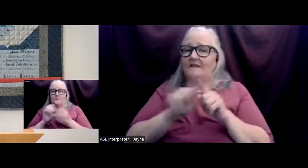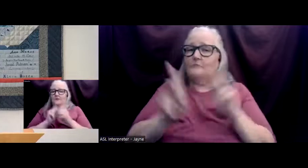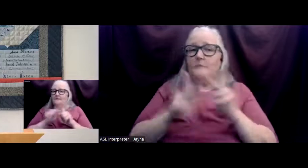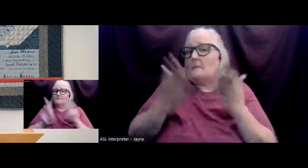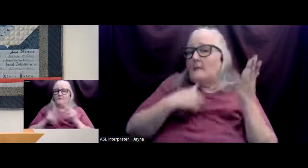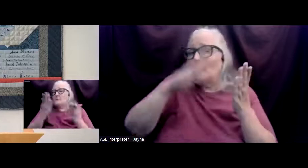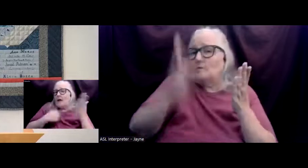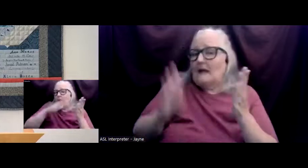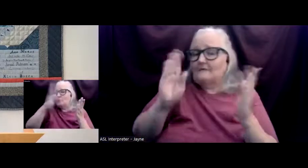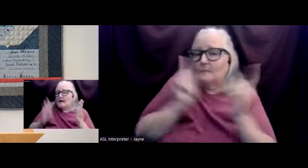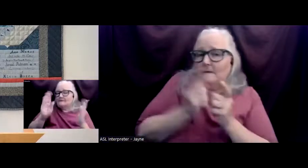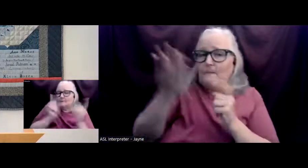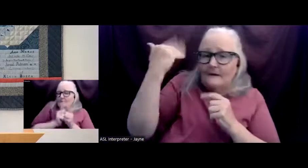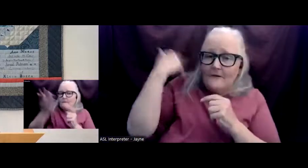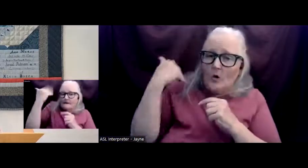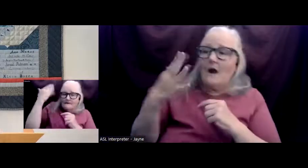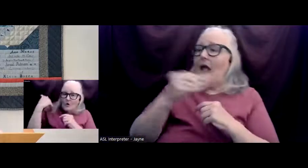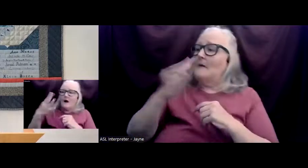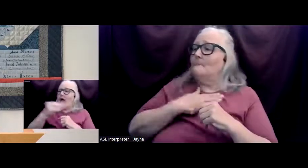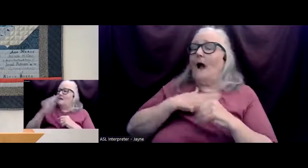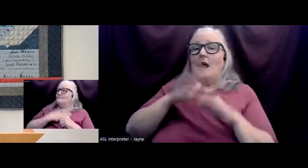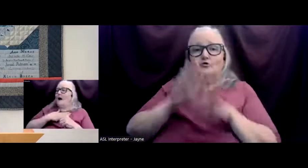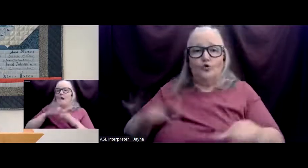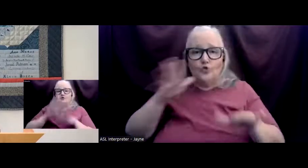my children in a community that shares my values.